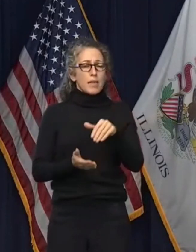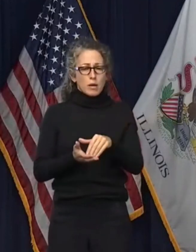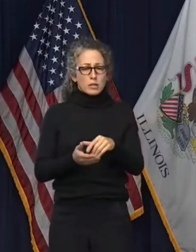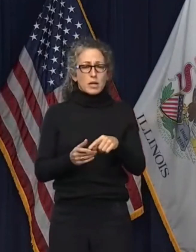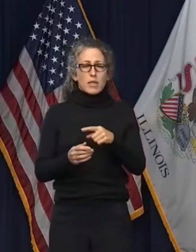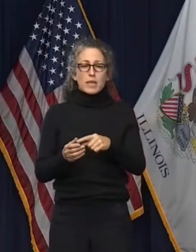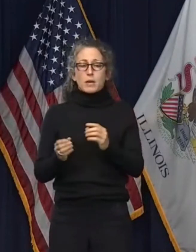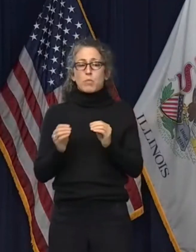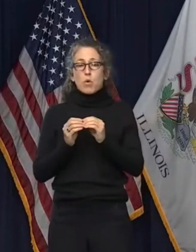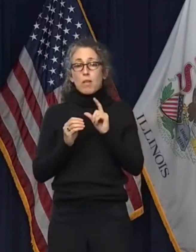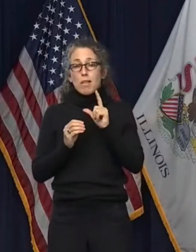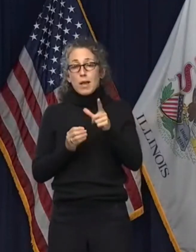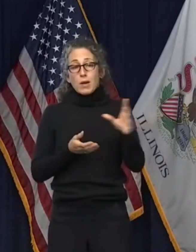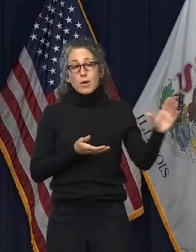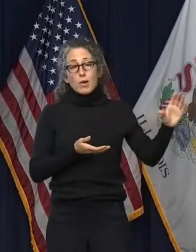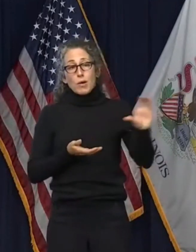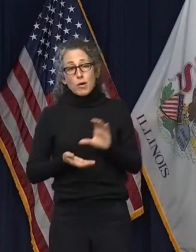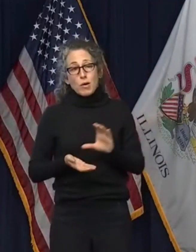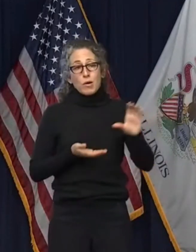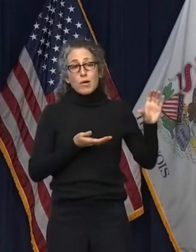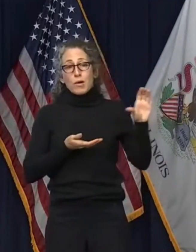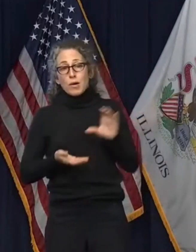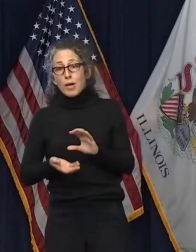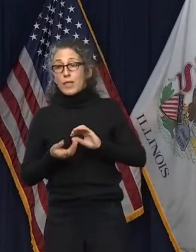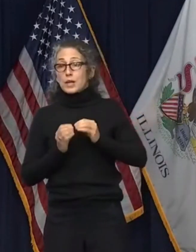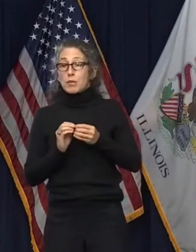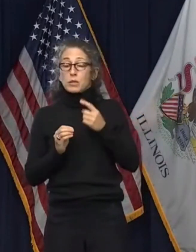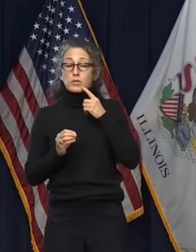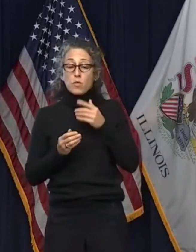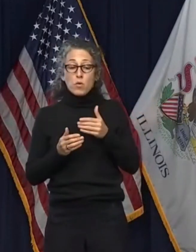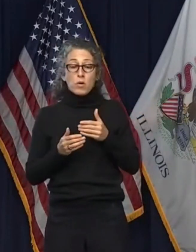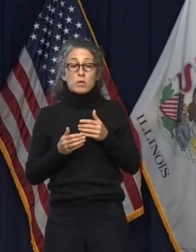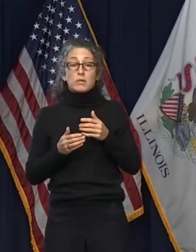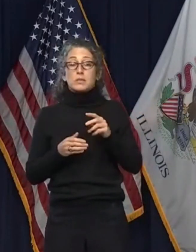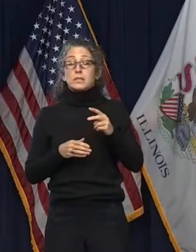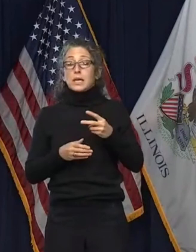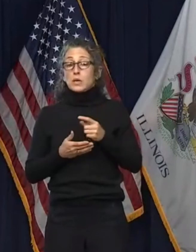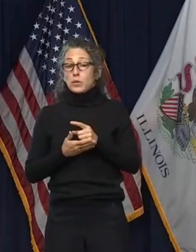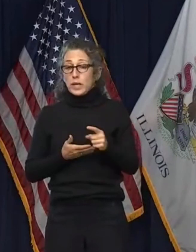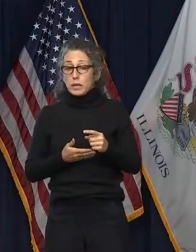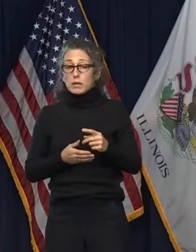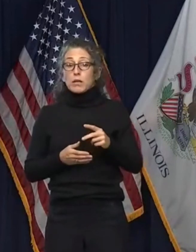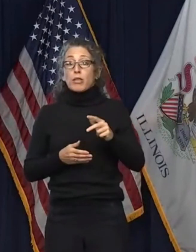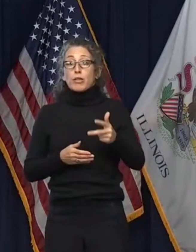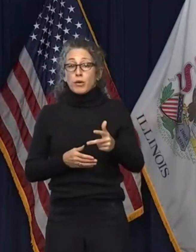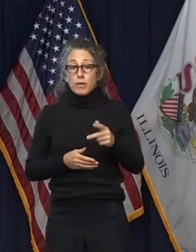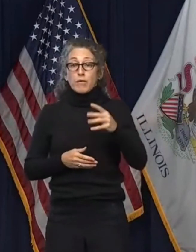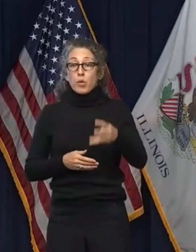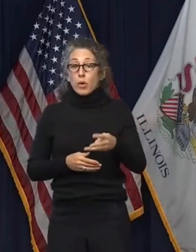later. And honestly, the numbers for the subsequent weeks have adjusted over time.